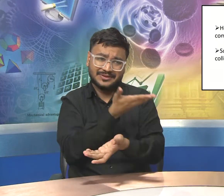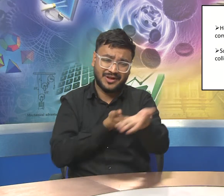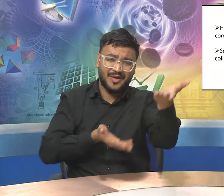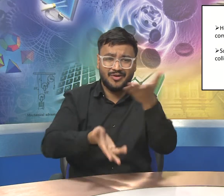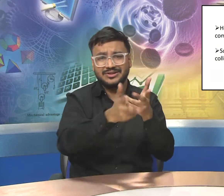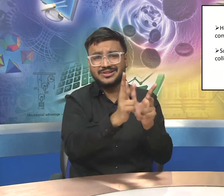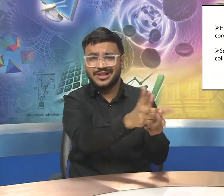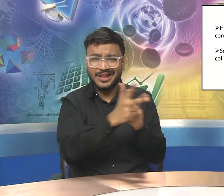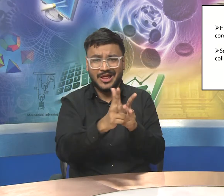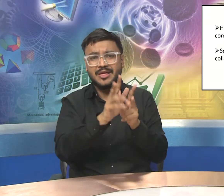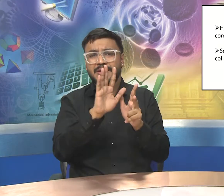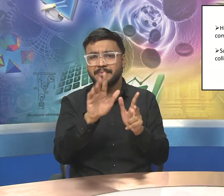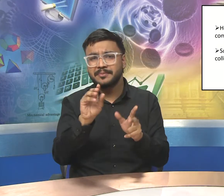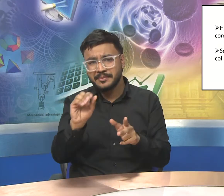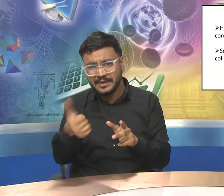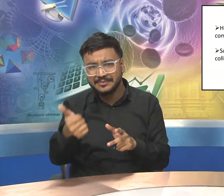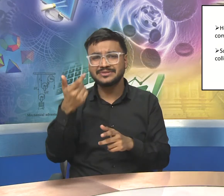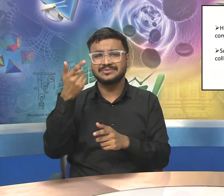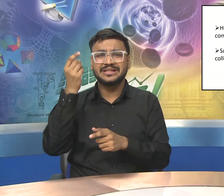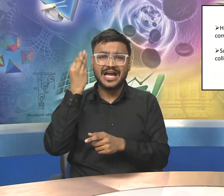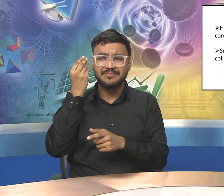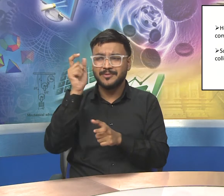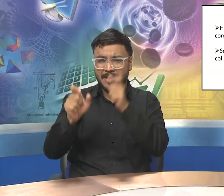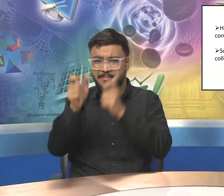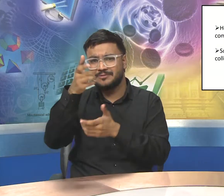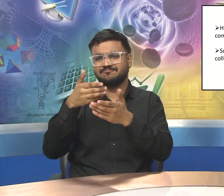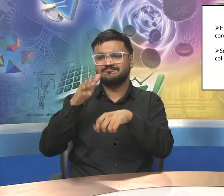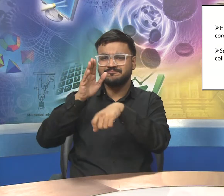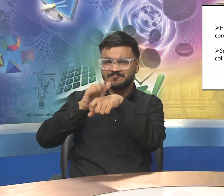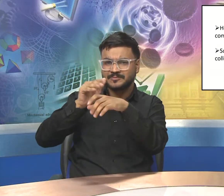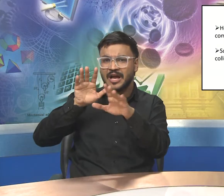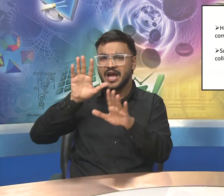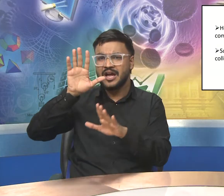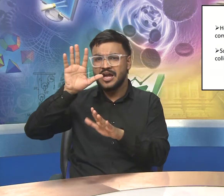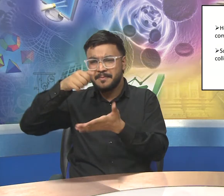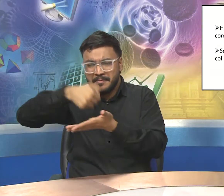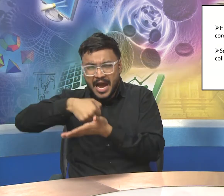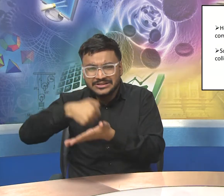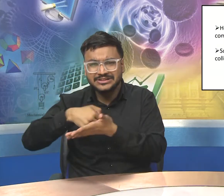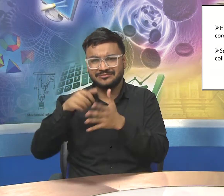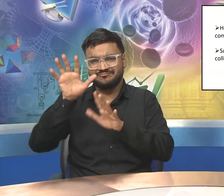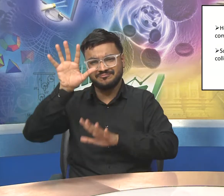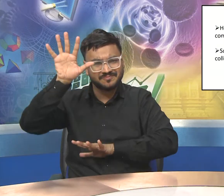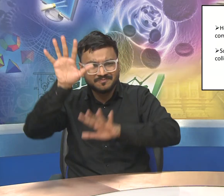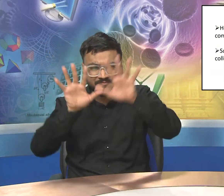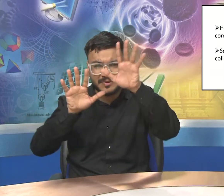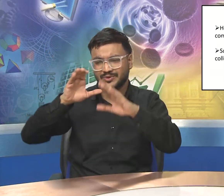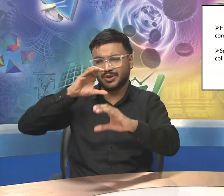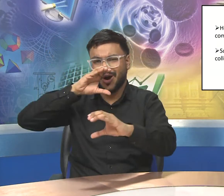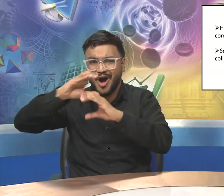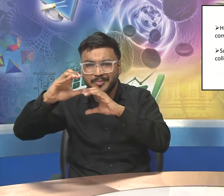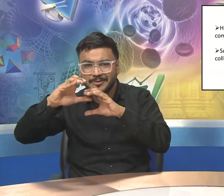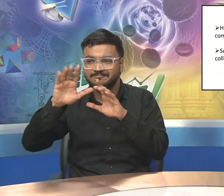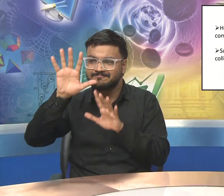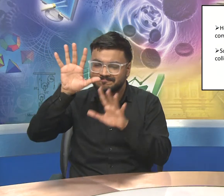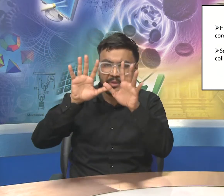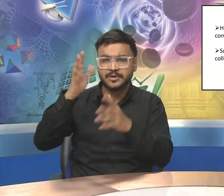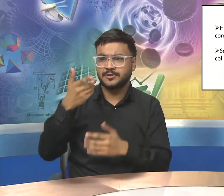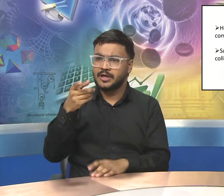Hence, deaf people used basic gestures while communicating with hearing